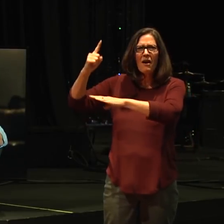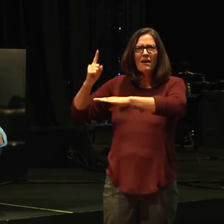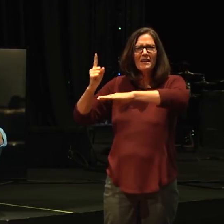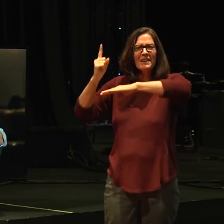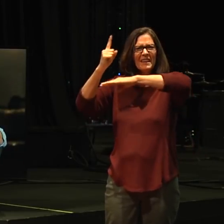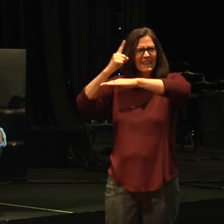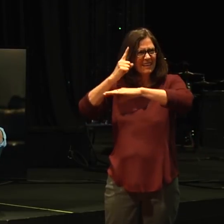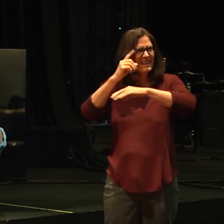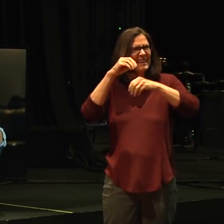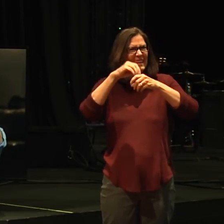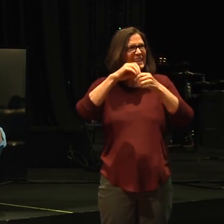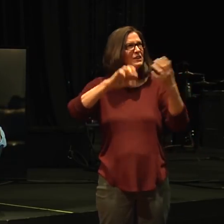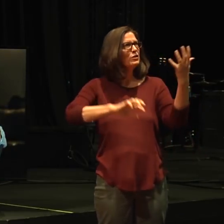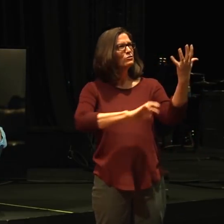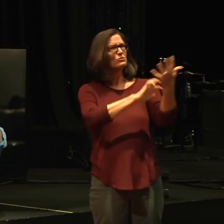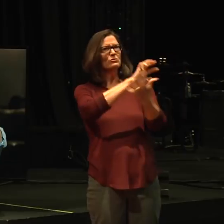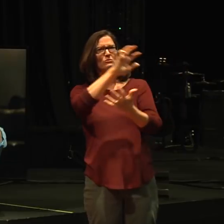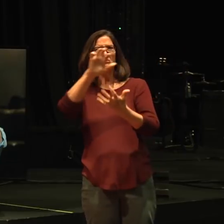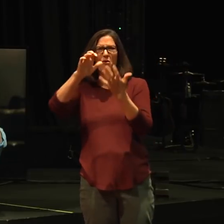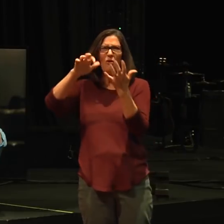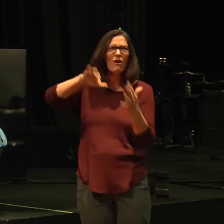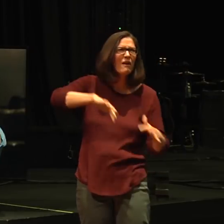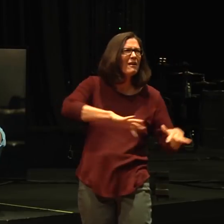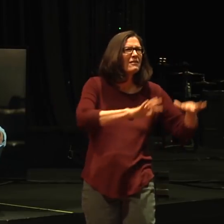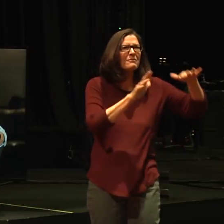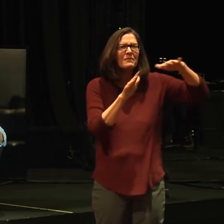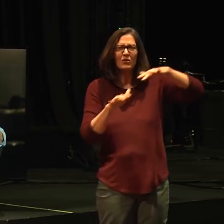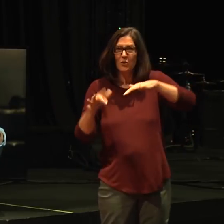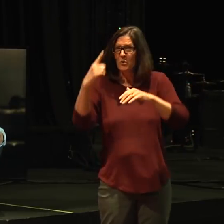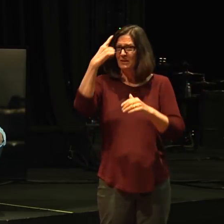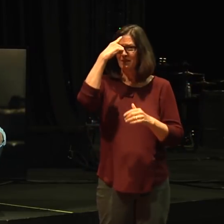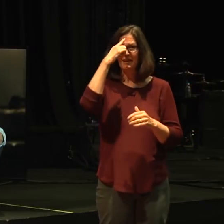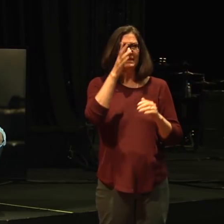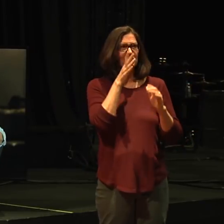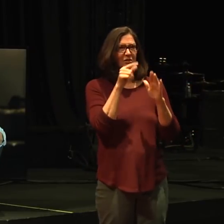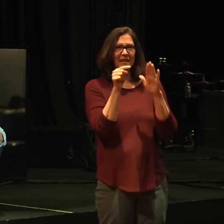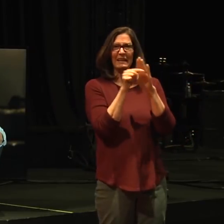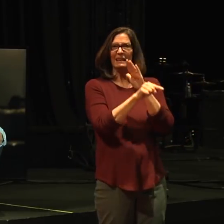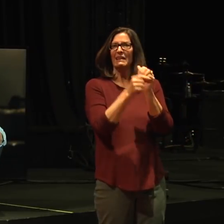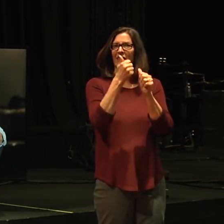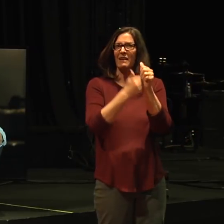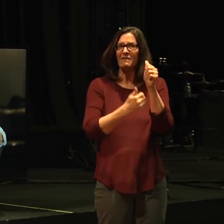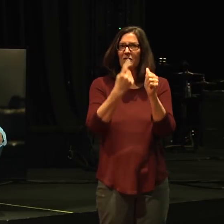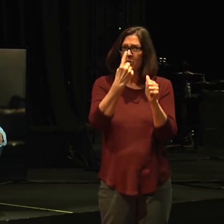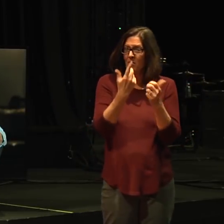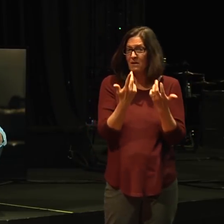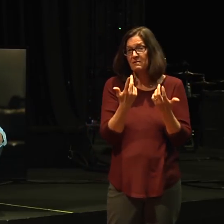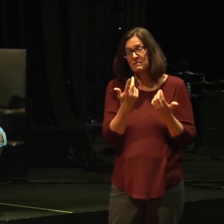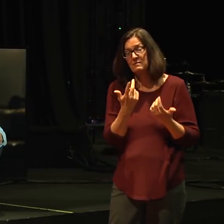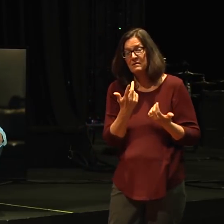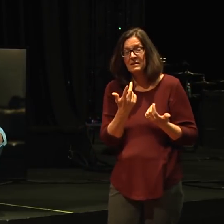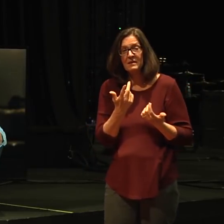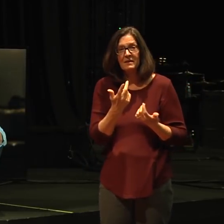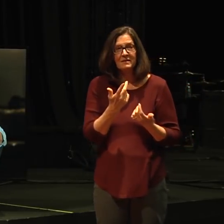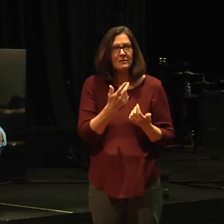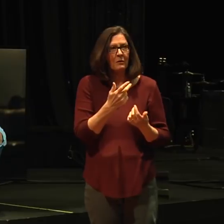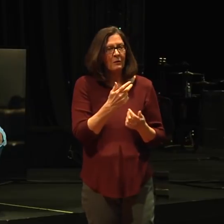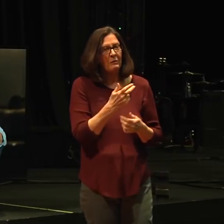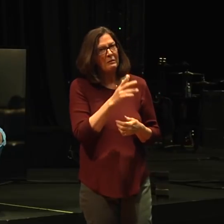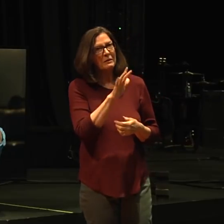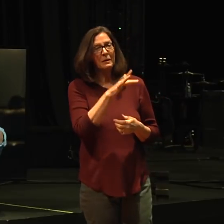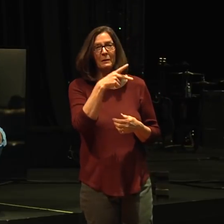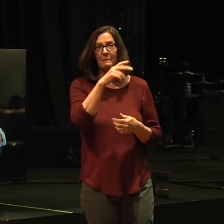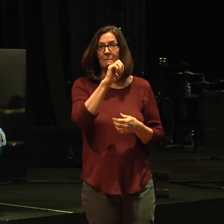fully convinced is probably going to kill you and everybody on board. So maybe I shouldn't be so hard on Peter.